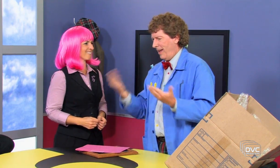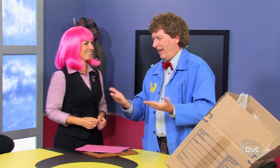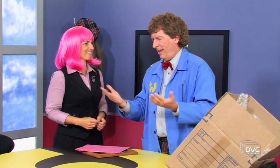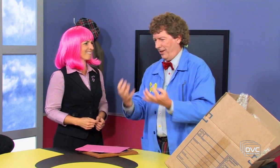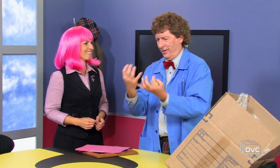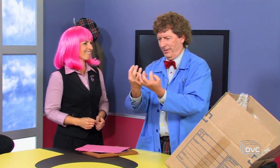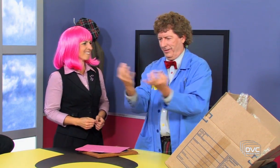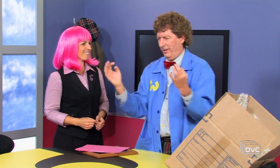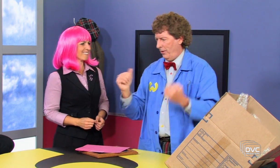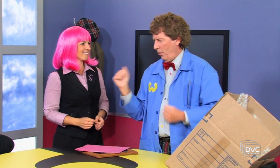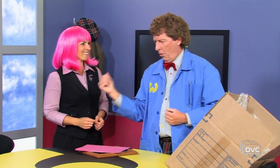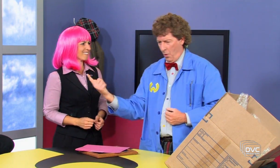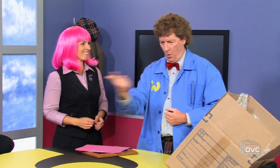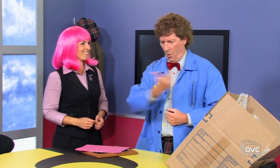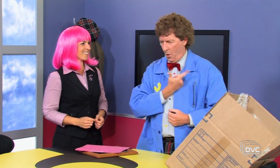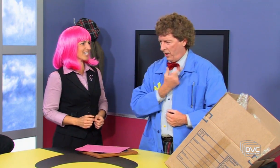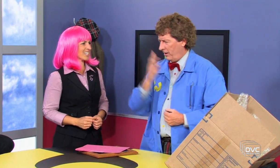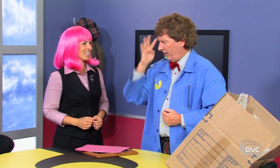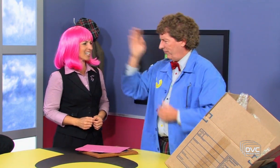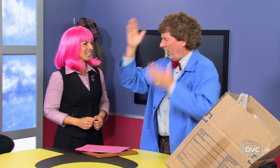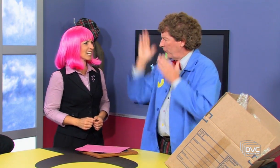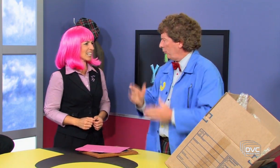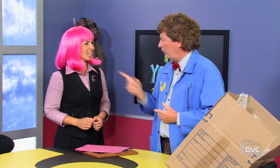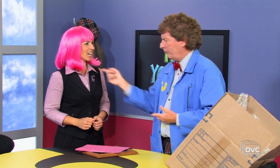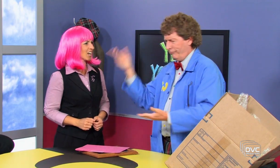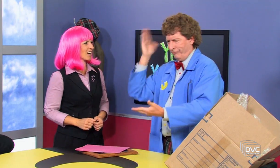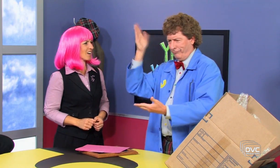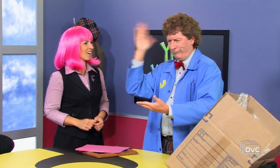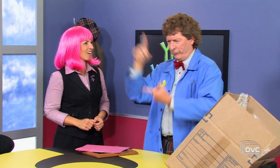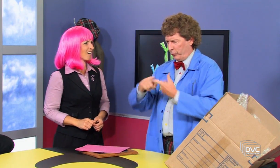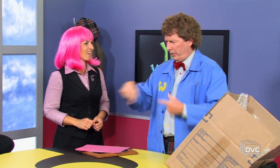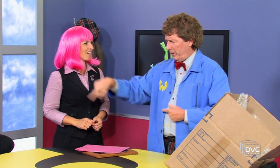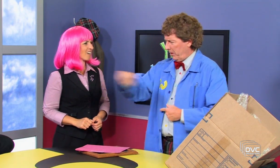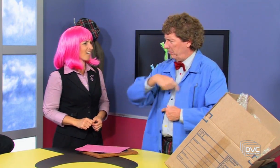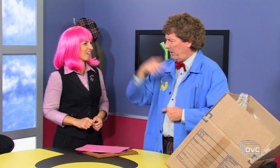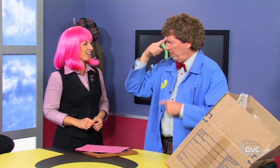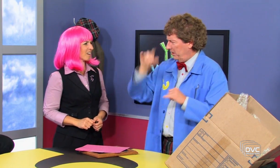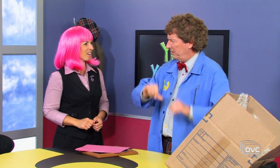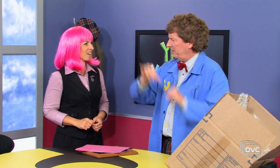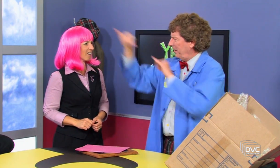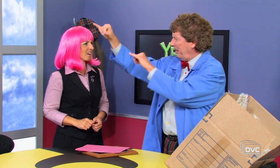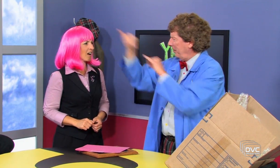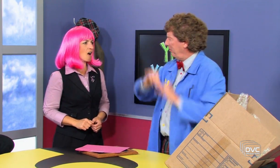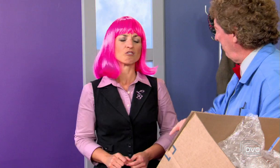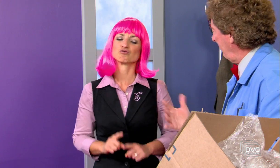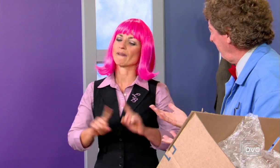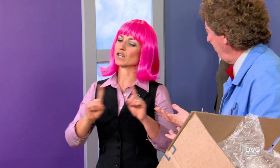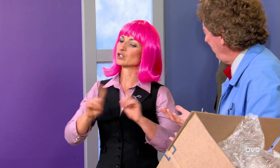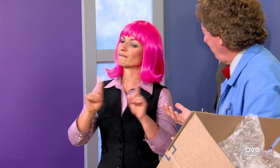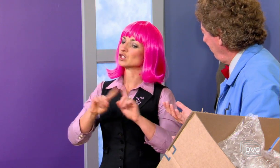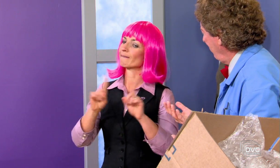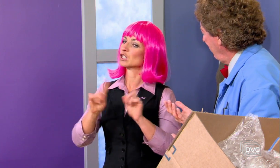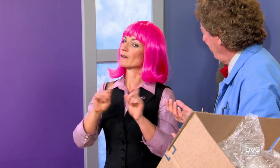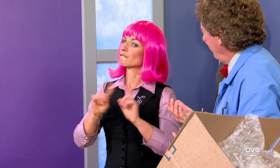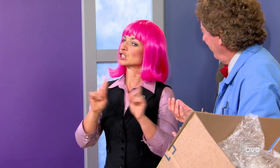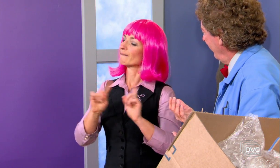before. You give presentations to the staff here all the time. And we're all inventors. It is the same. That's very,